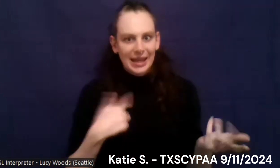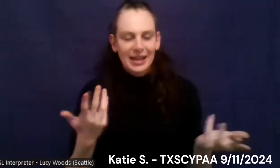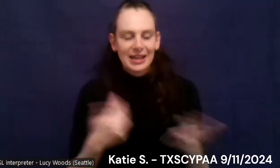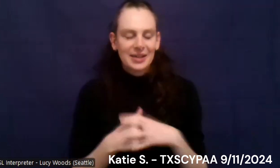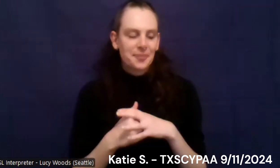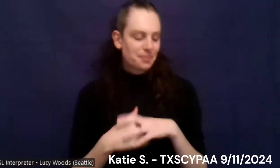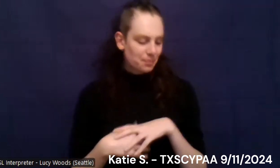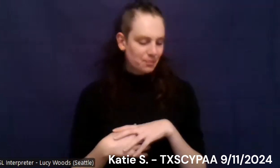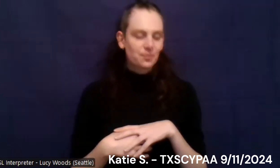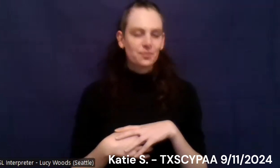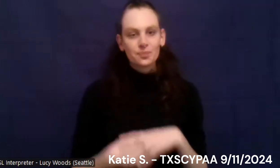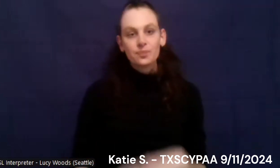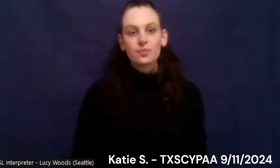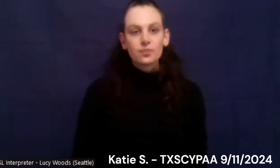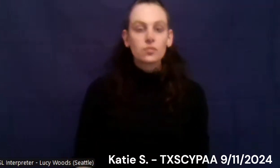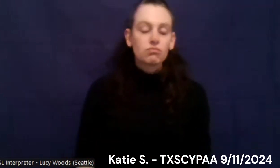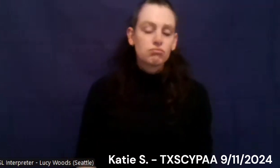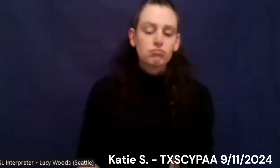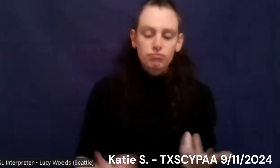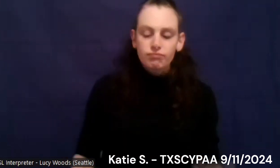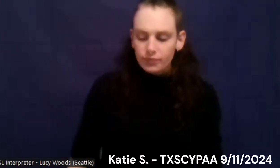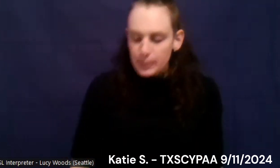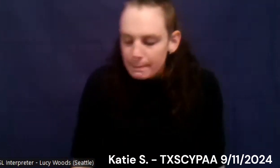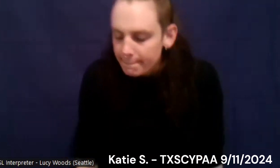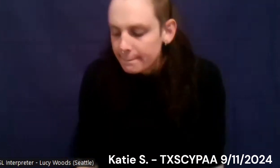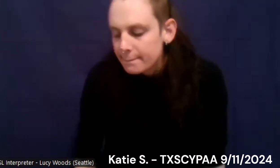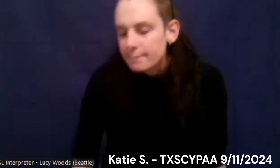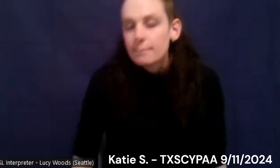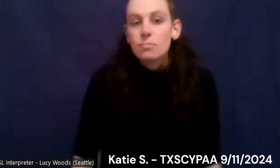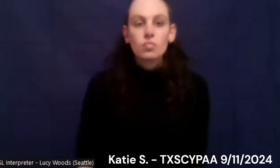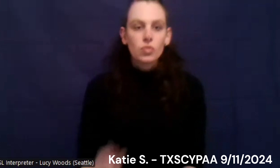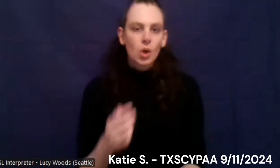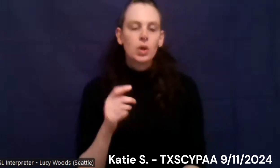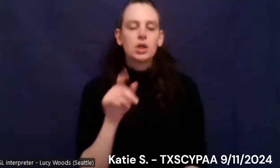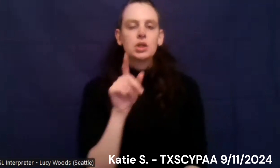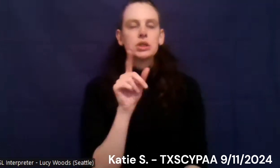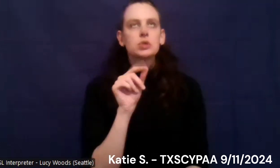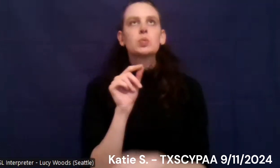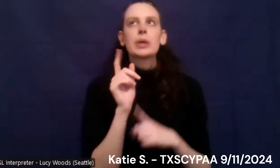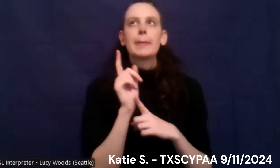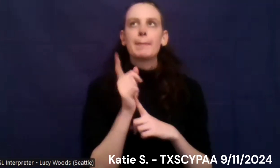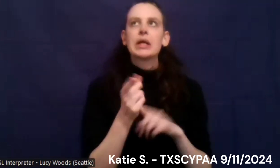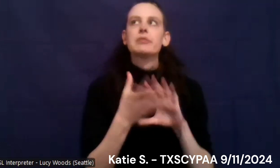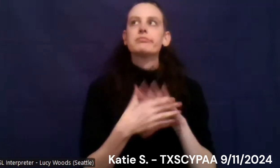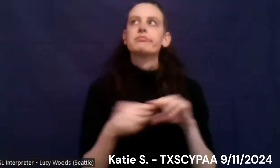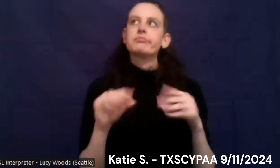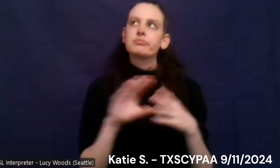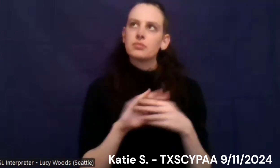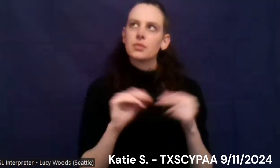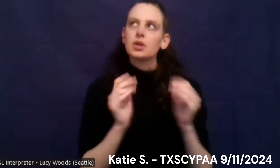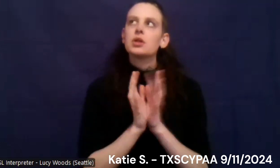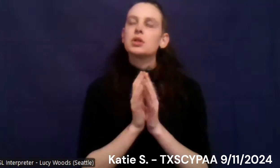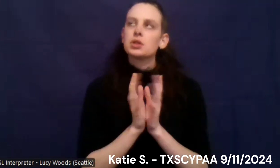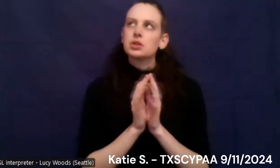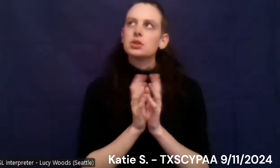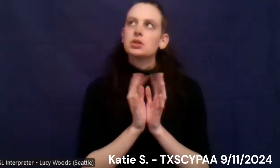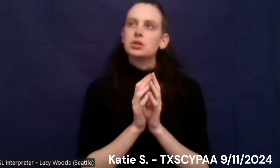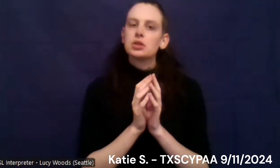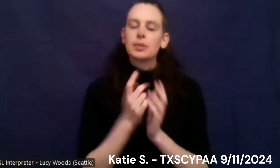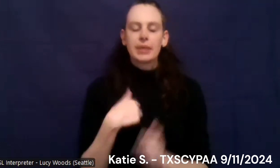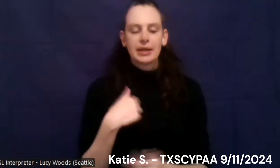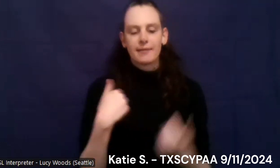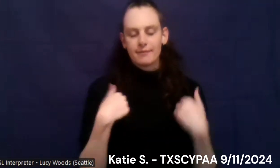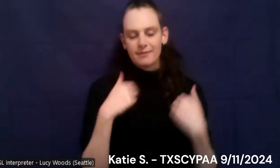But yeah. So with 20 minutes, I'm going to be mindful. I'm also